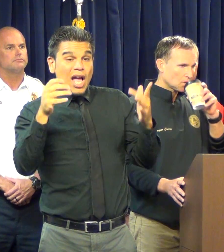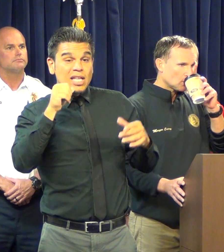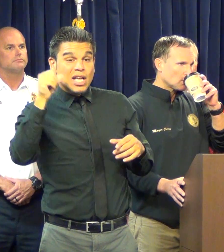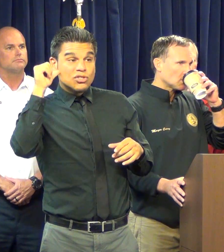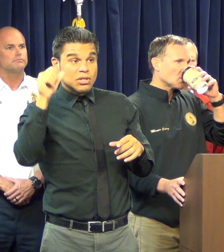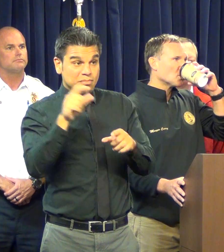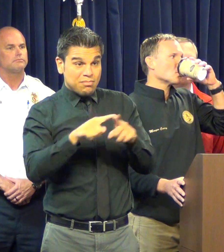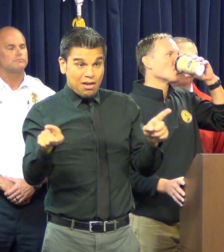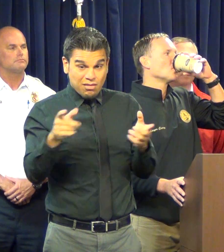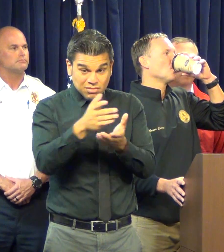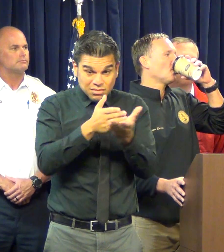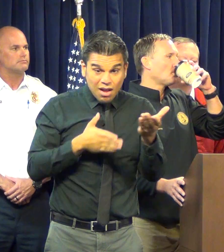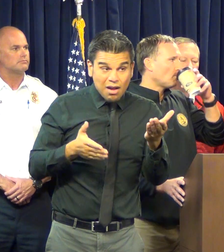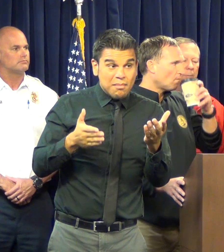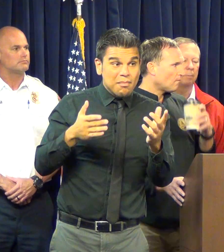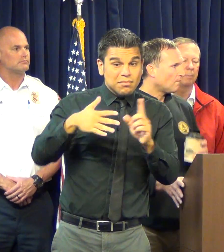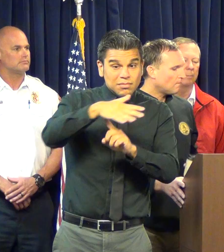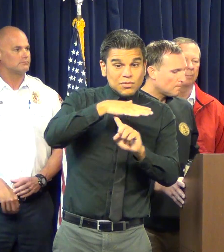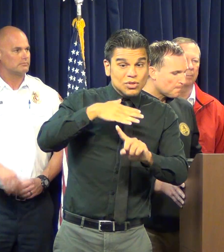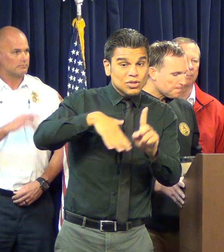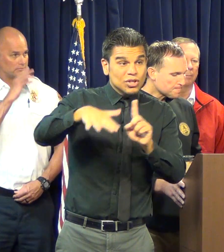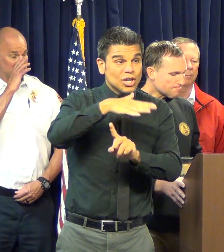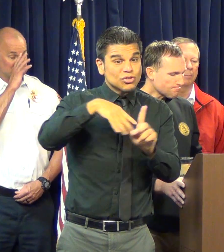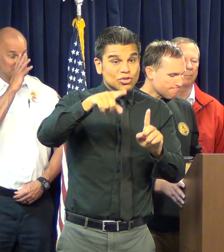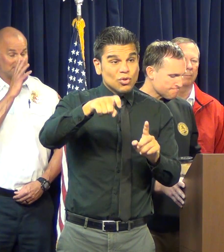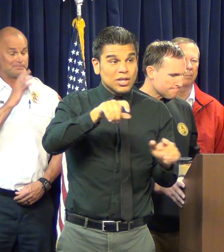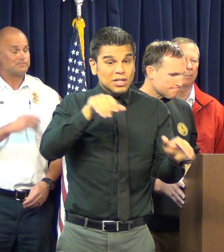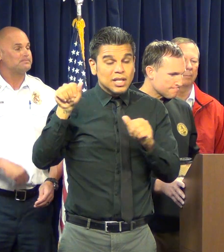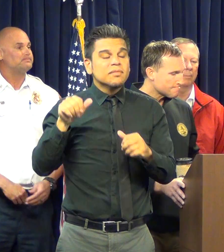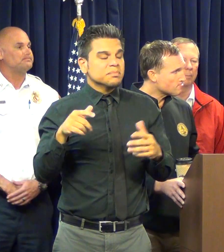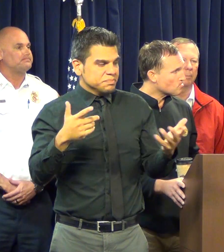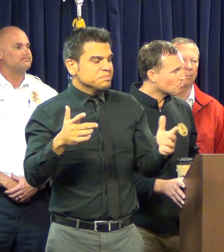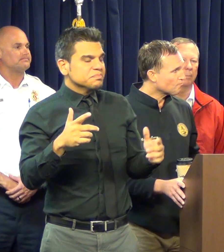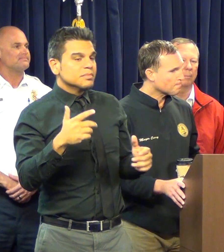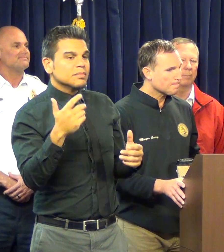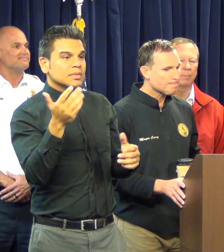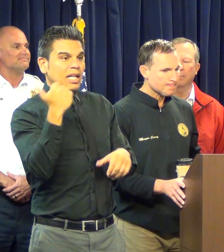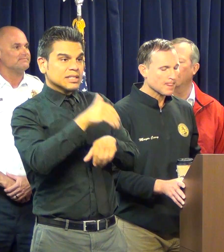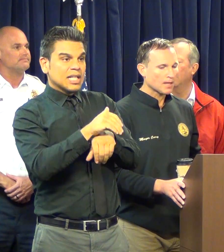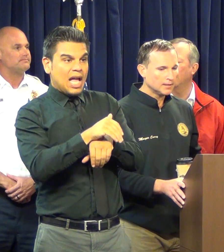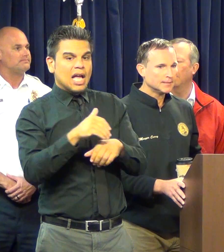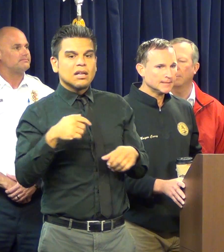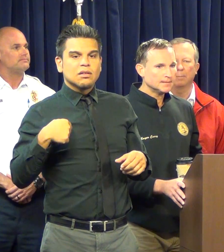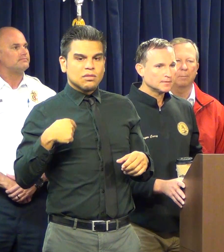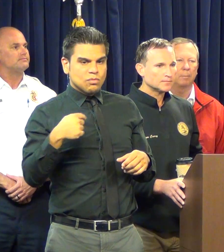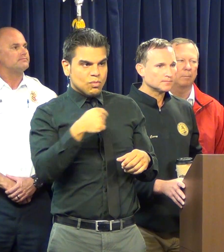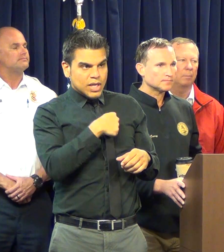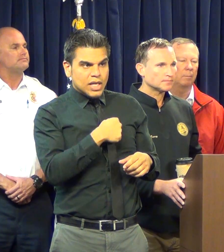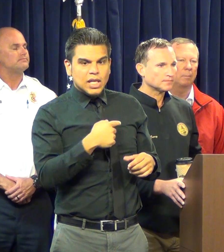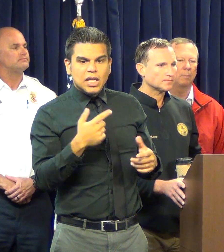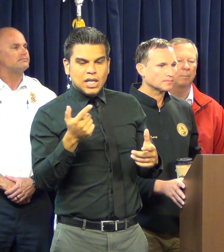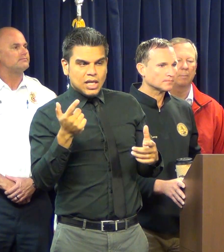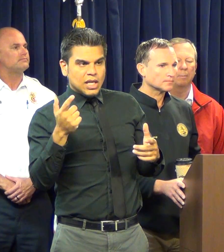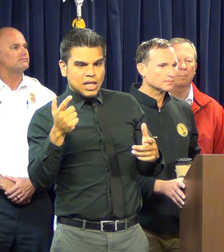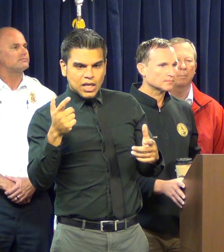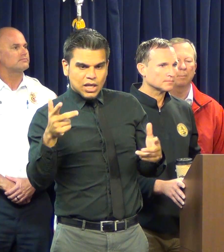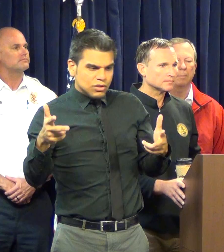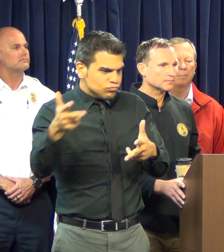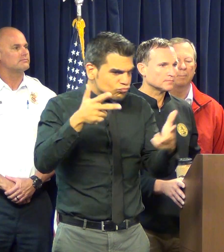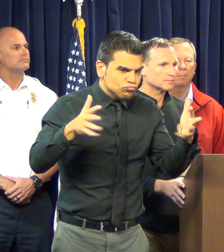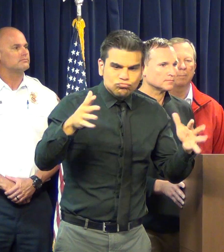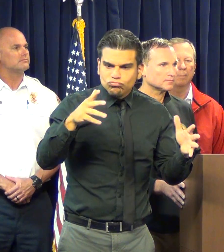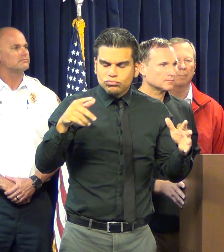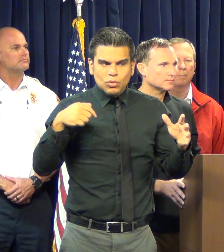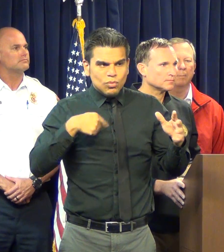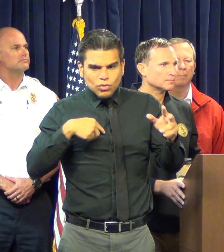had to go out or anything like that? Well, we were out last night, and we're out right now handling calls for service like we do every day. But last night, just a